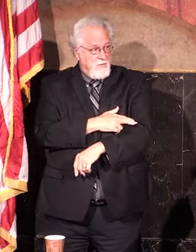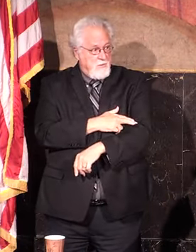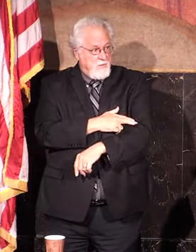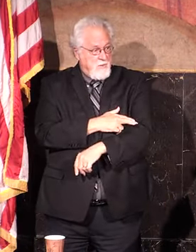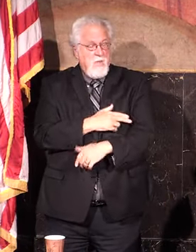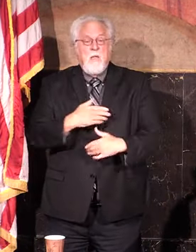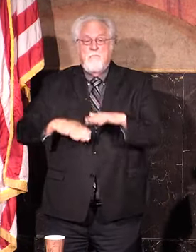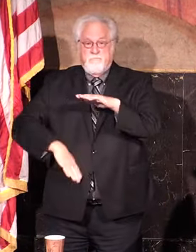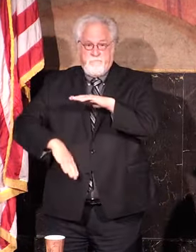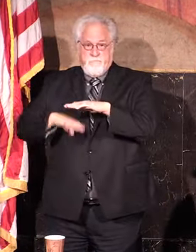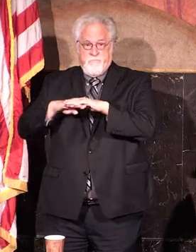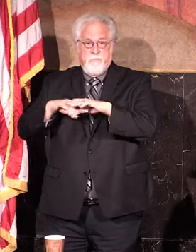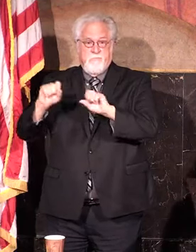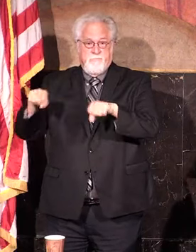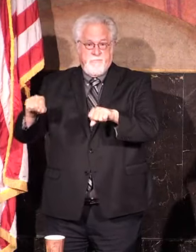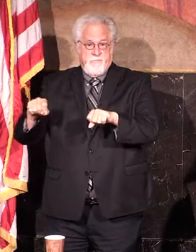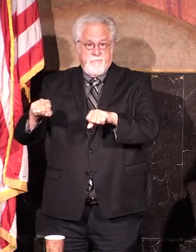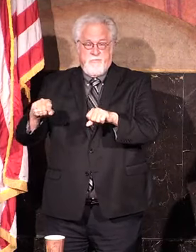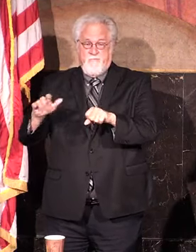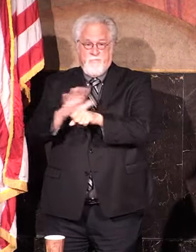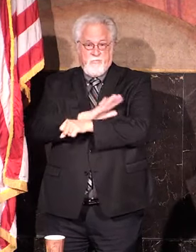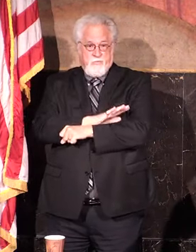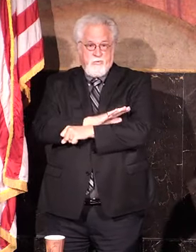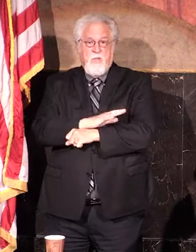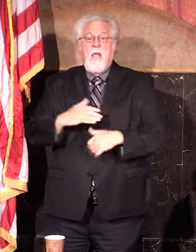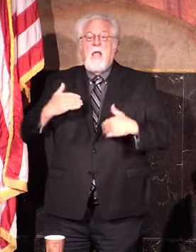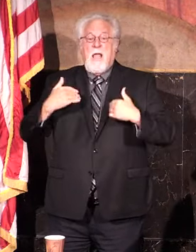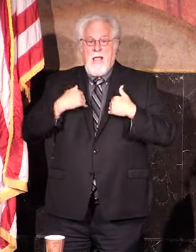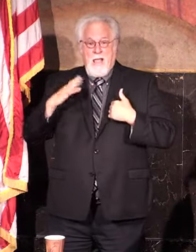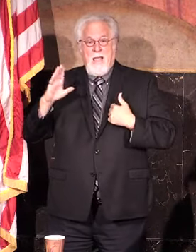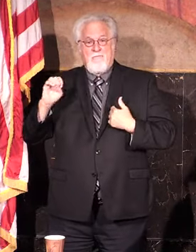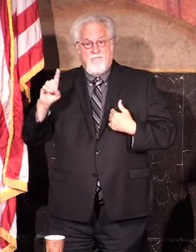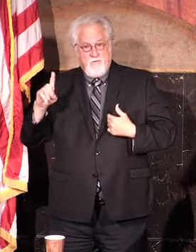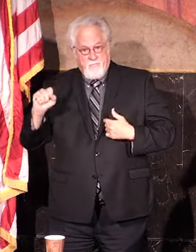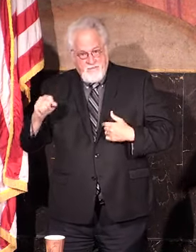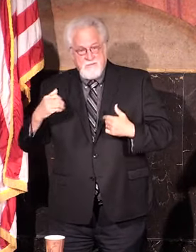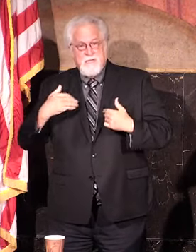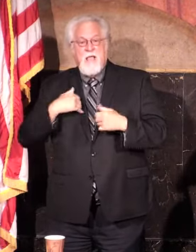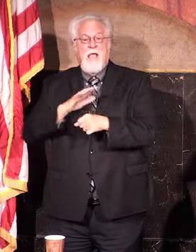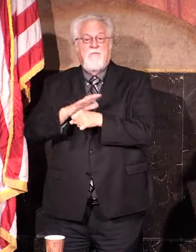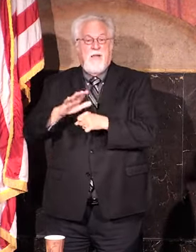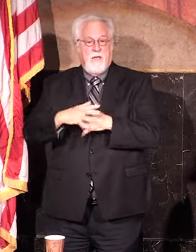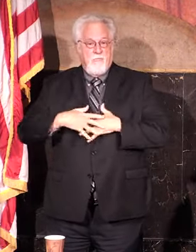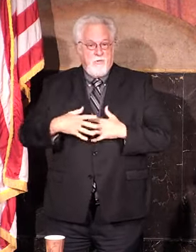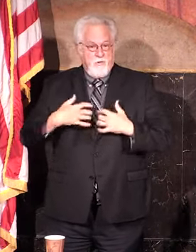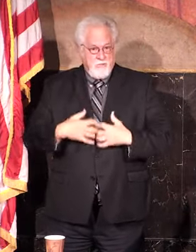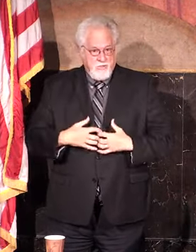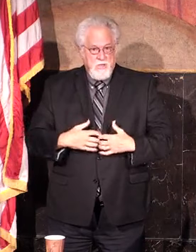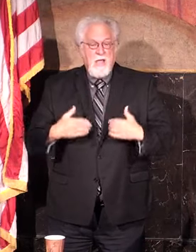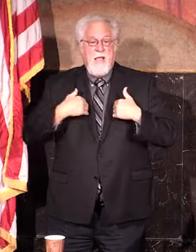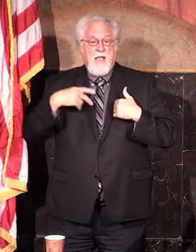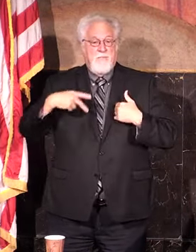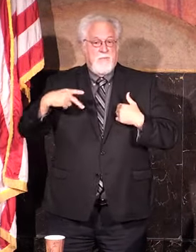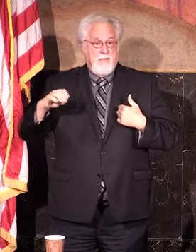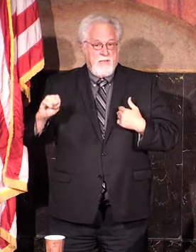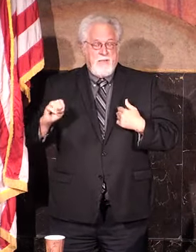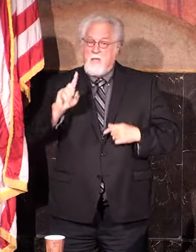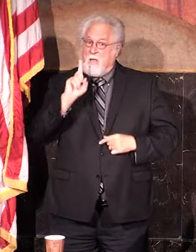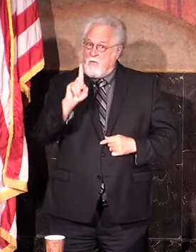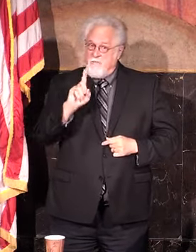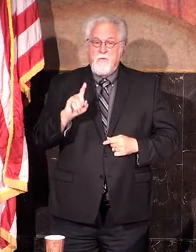have capacity right now. They do have hospital beds. They do have adequate ventilators. They do have PPE.